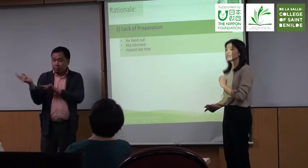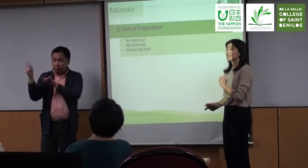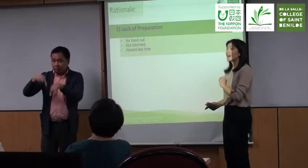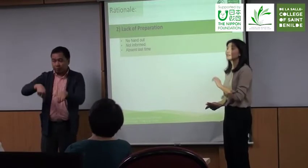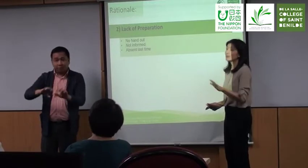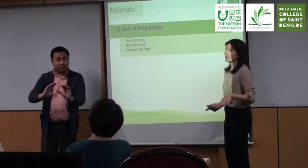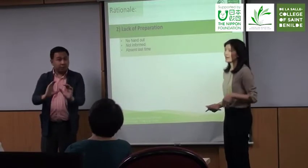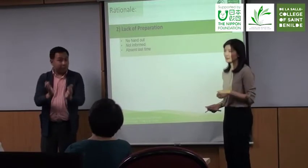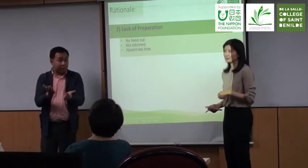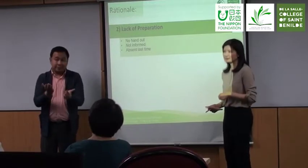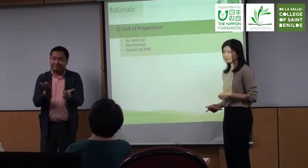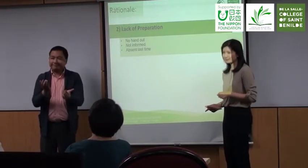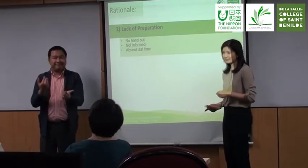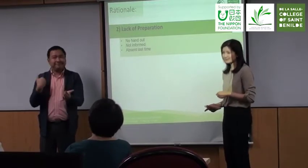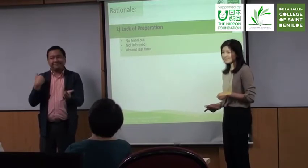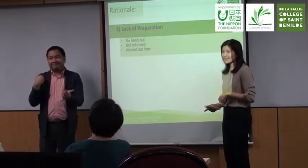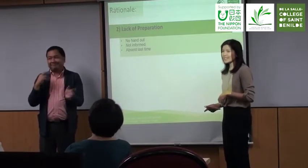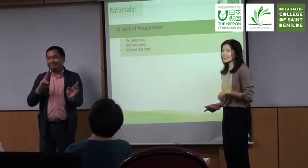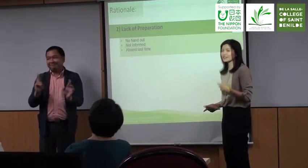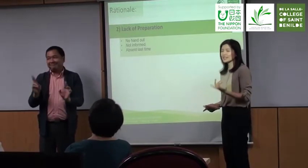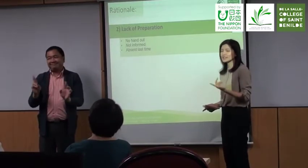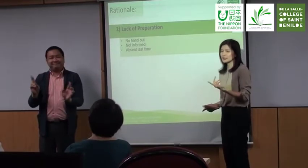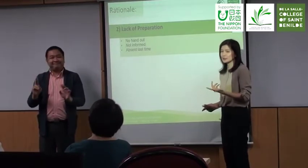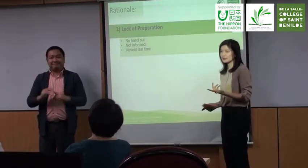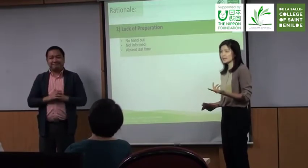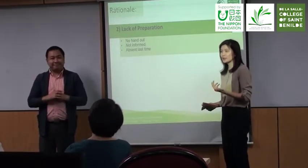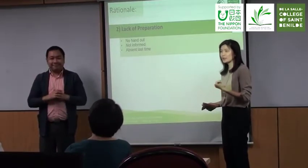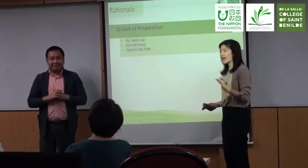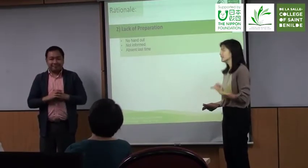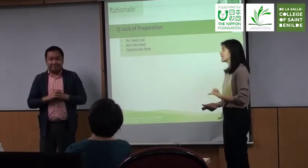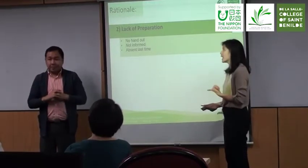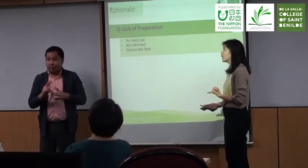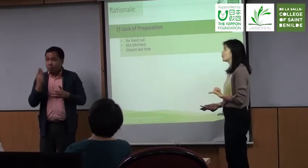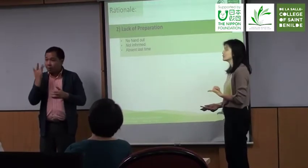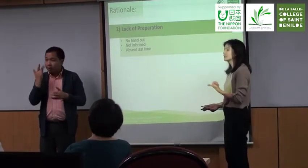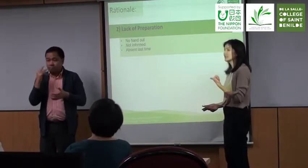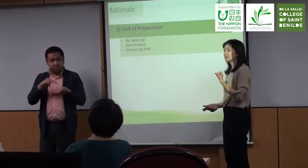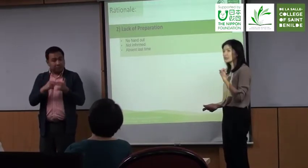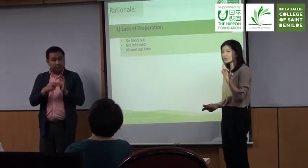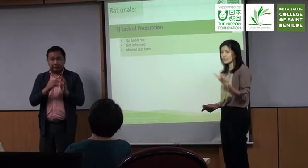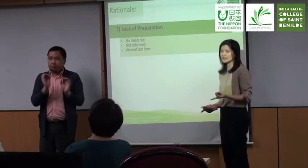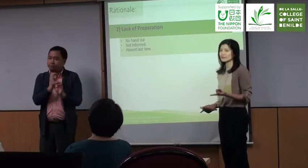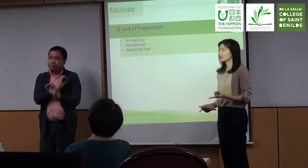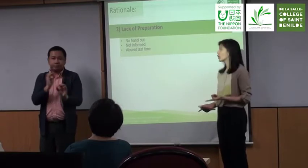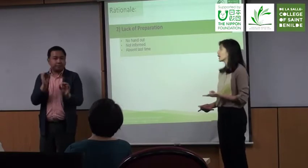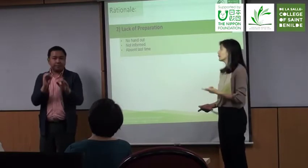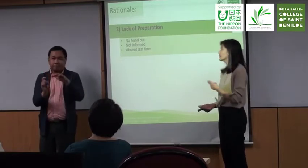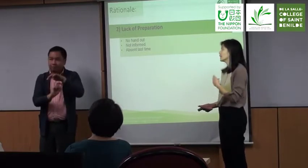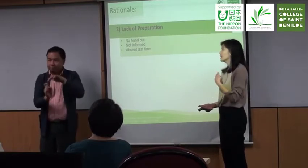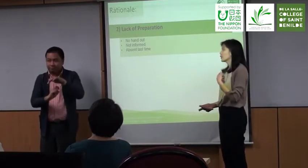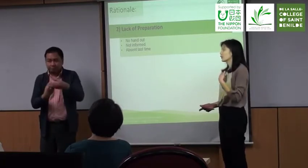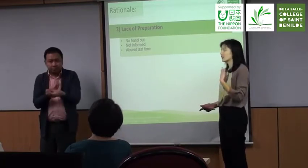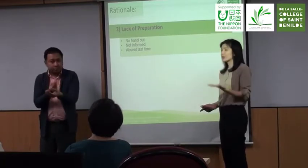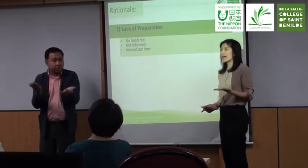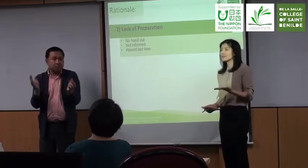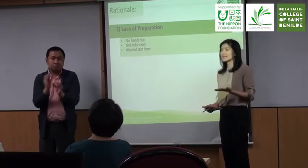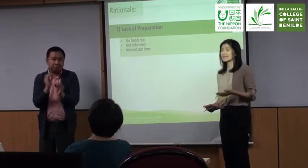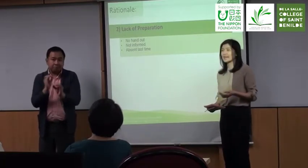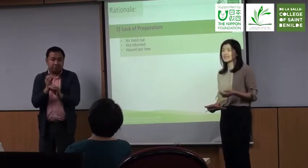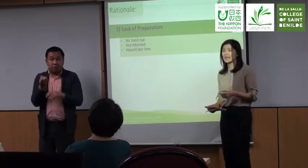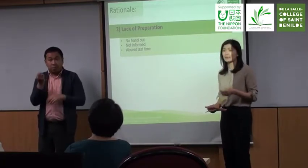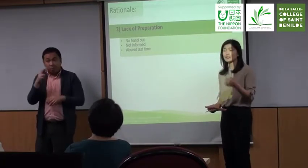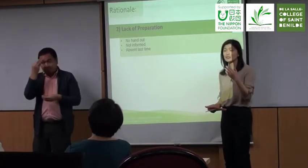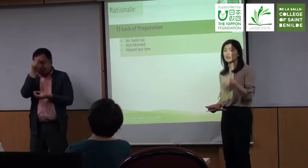class unprepared. The reasons would be no handout, they were not informed, or they were